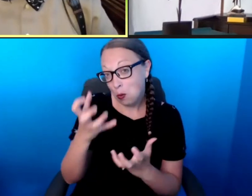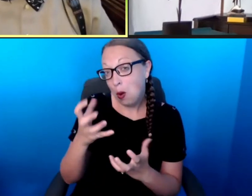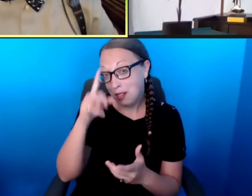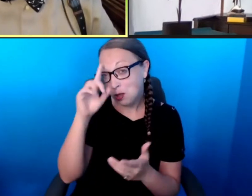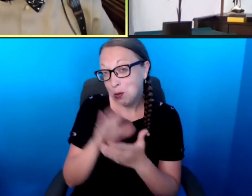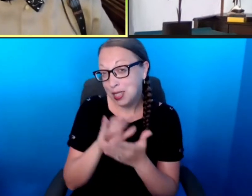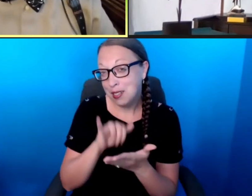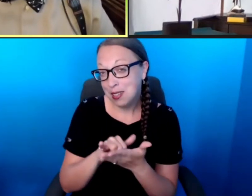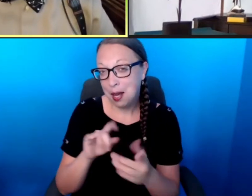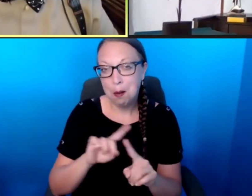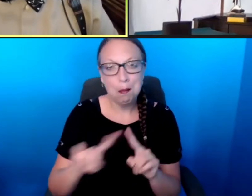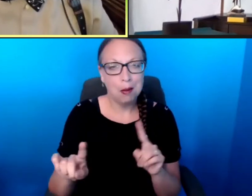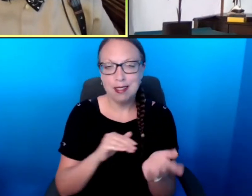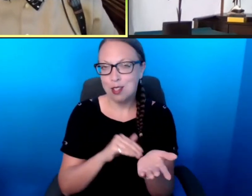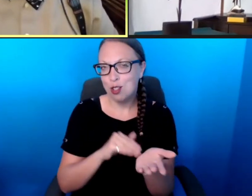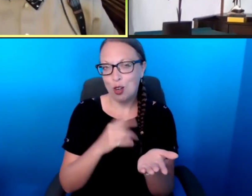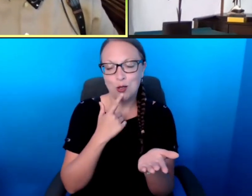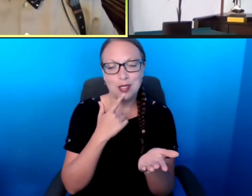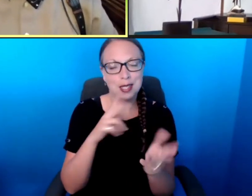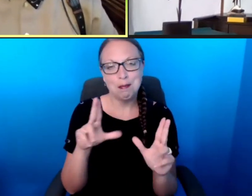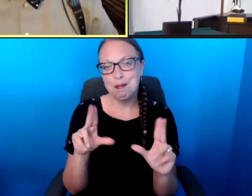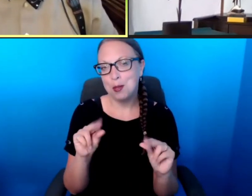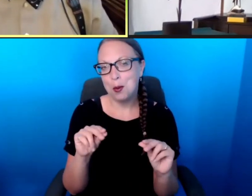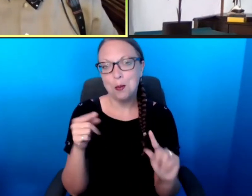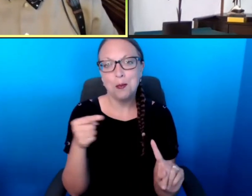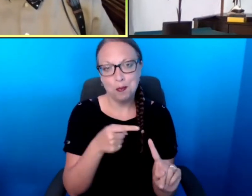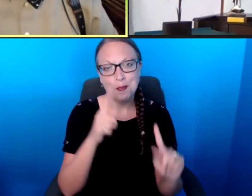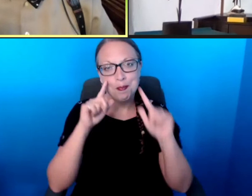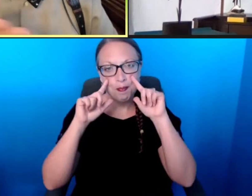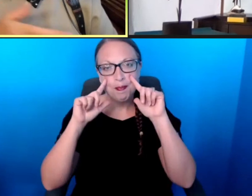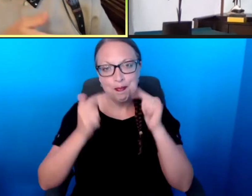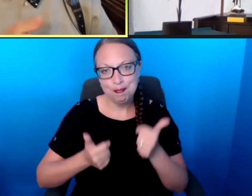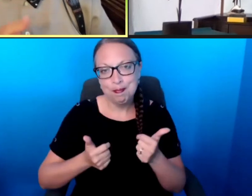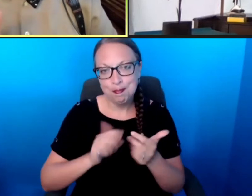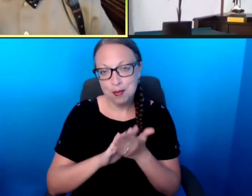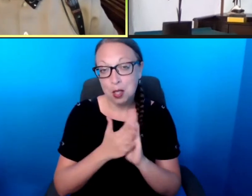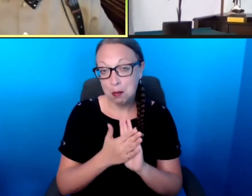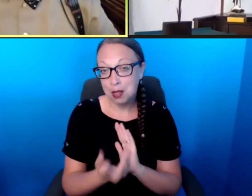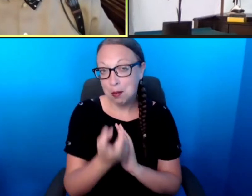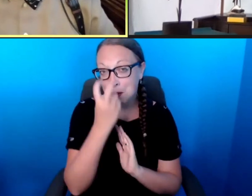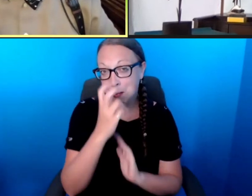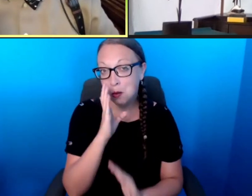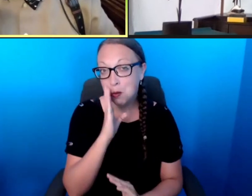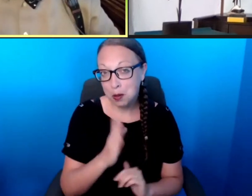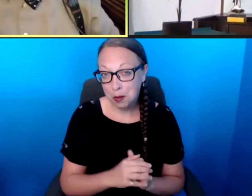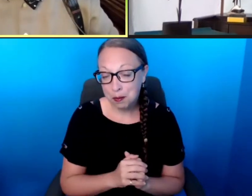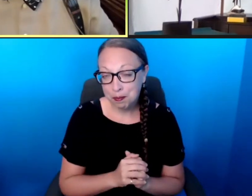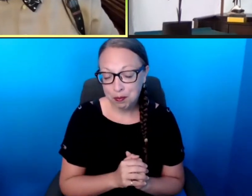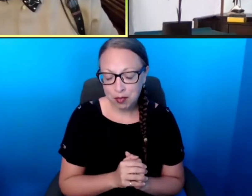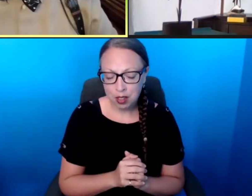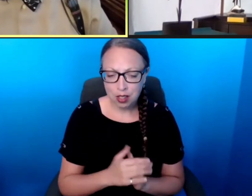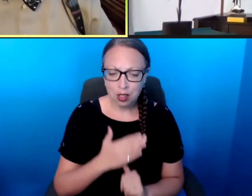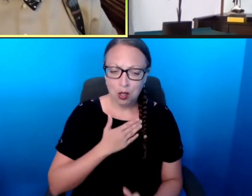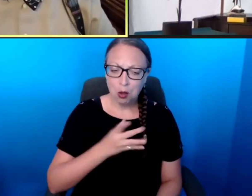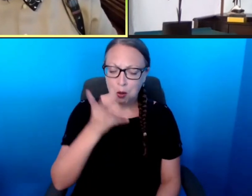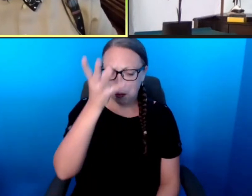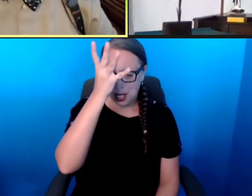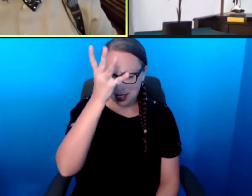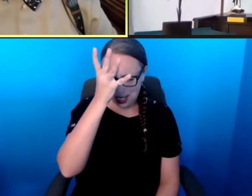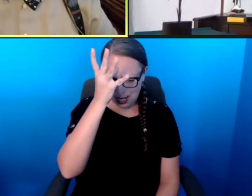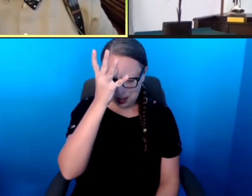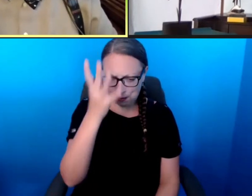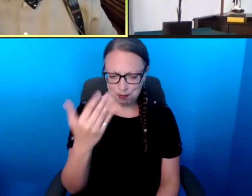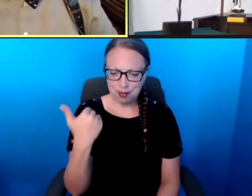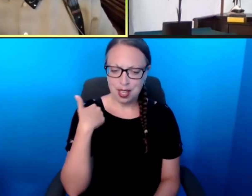to believe him. So my dad had the primary props that support a